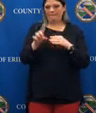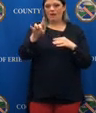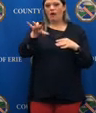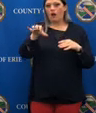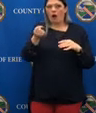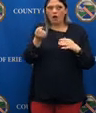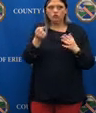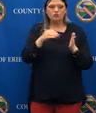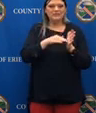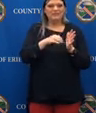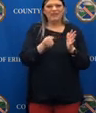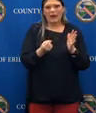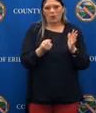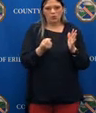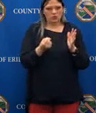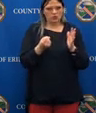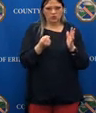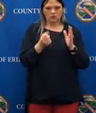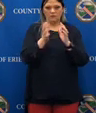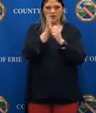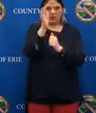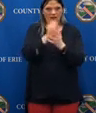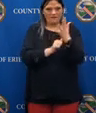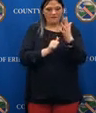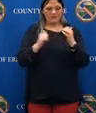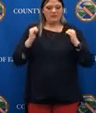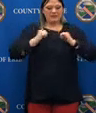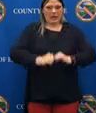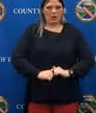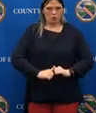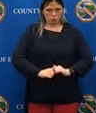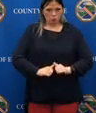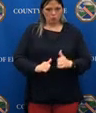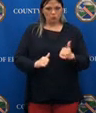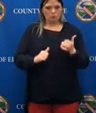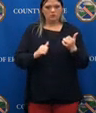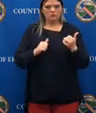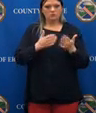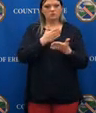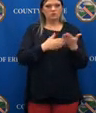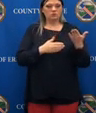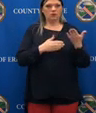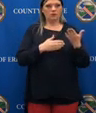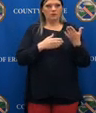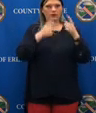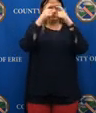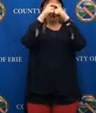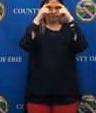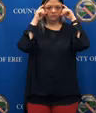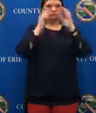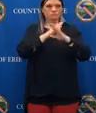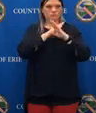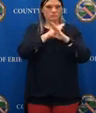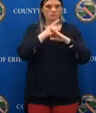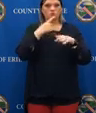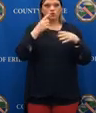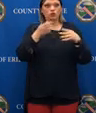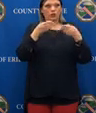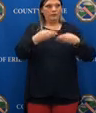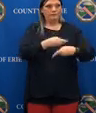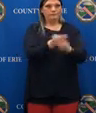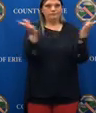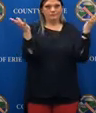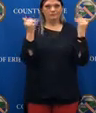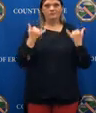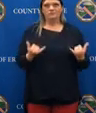hundreds of thousands of gloves and gowns and some protective goggles, which are being distributed